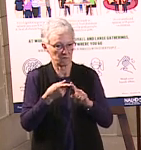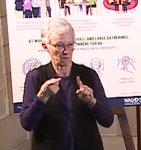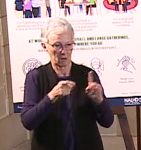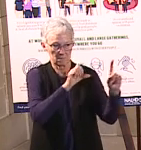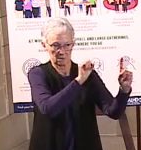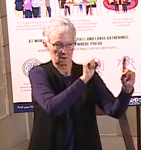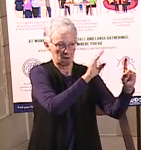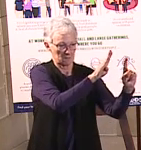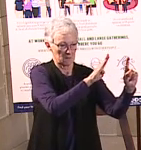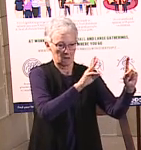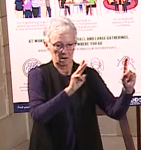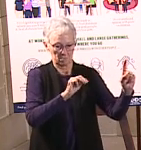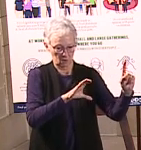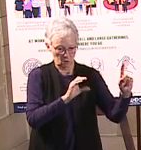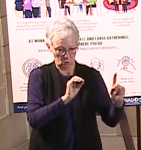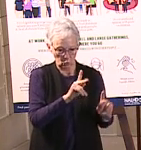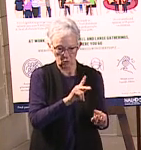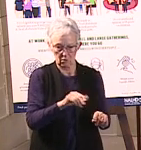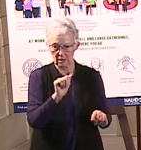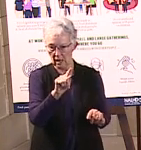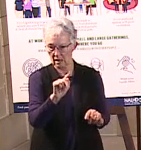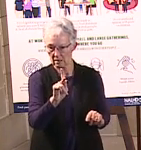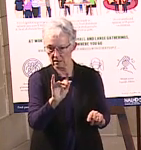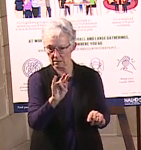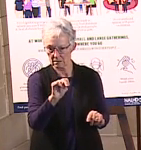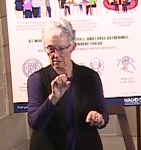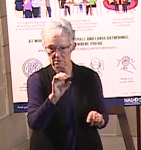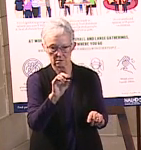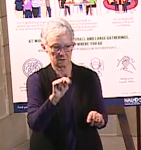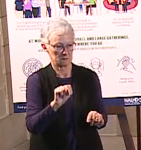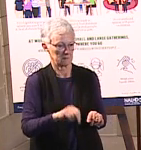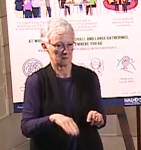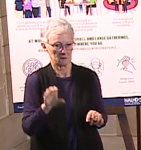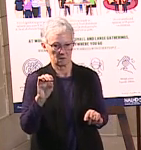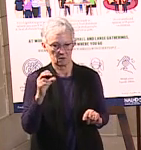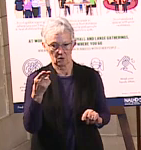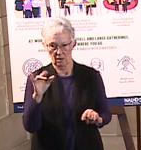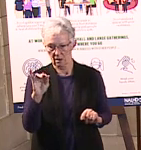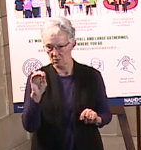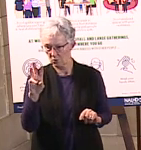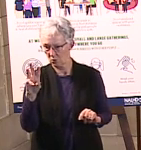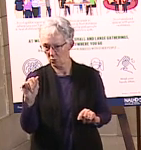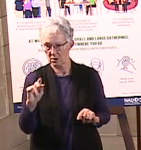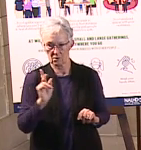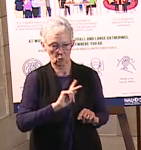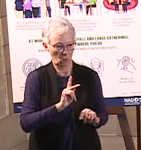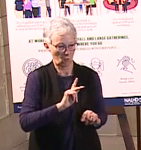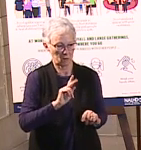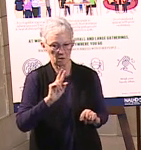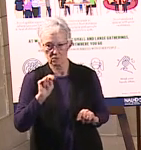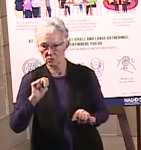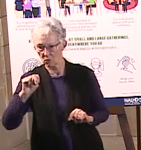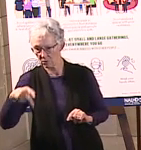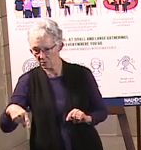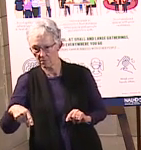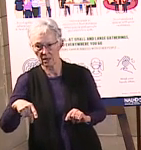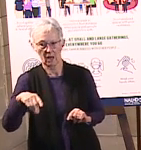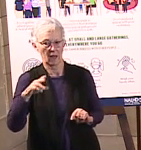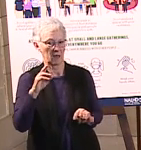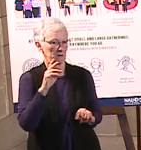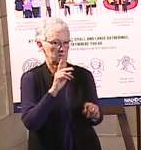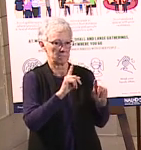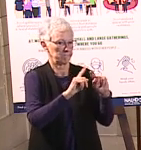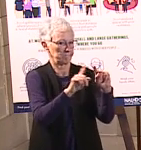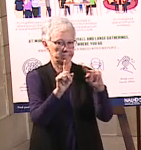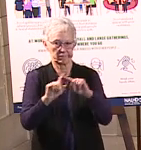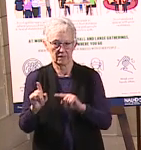McCook, Atkinson, Ohio, Kearney, North Platte, Lincoln, Omaha. Chances are very good